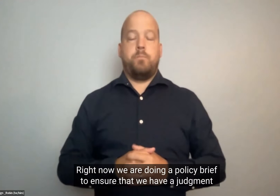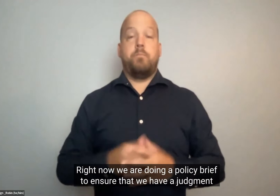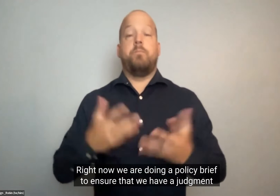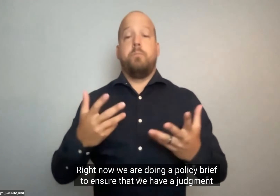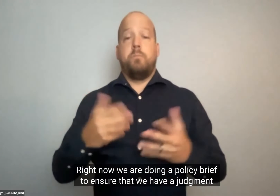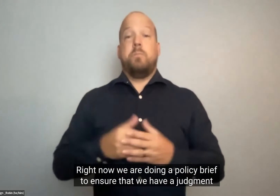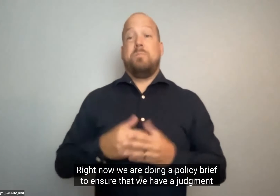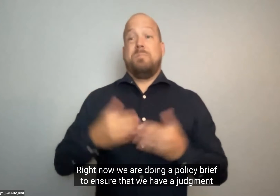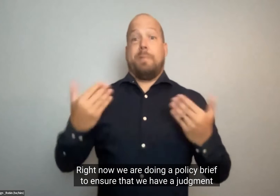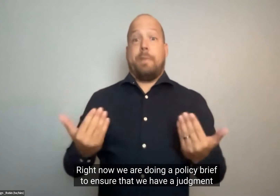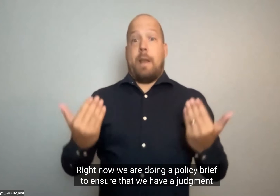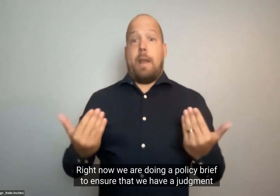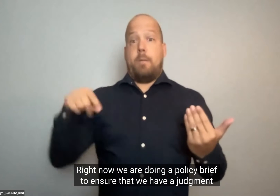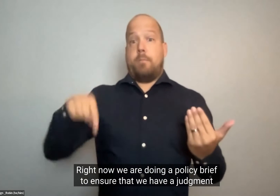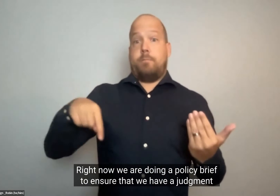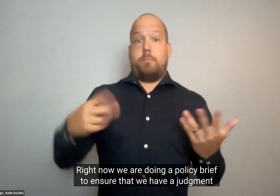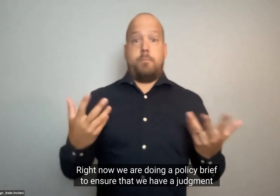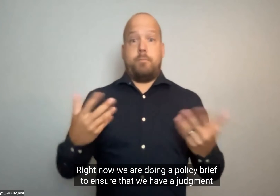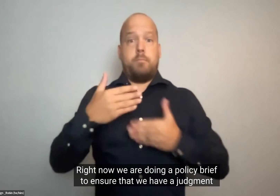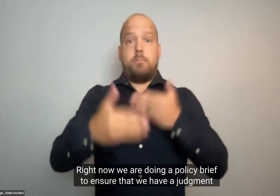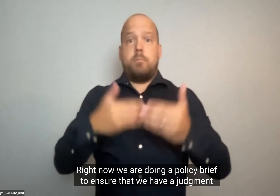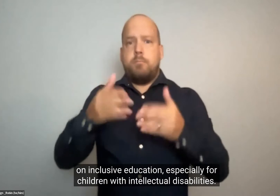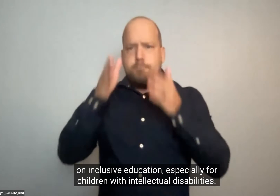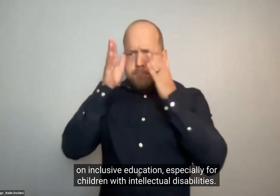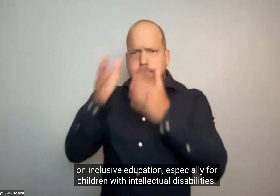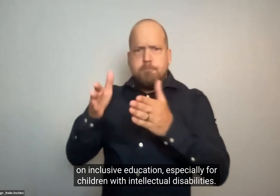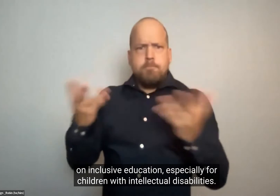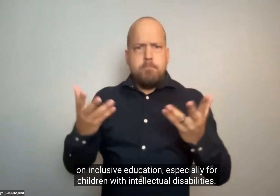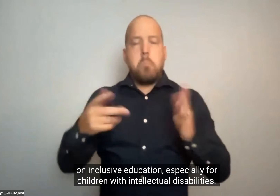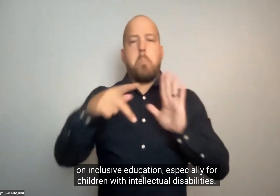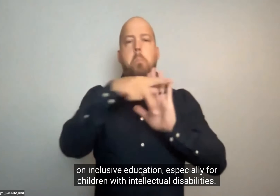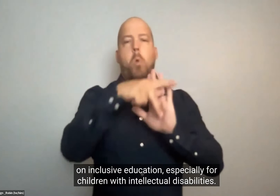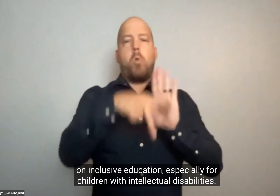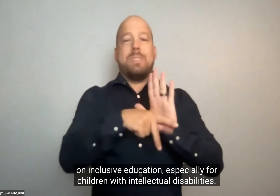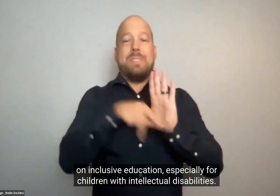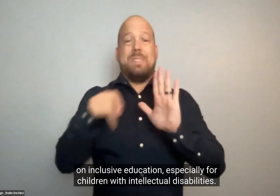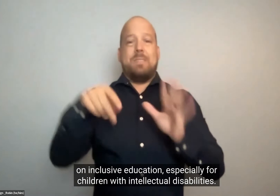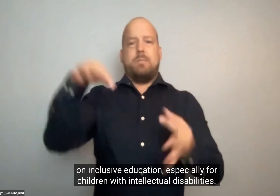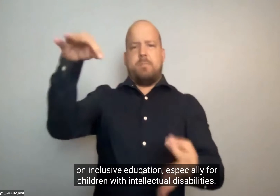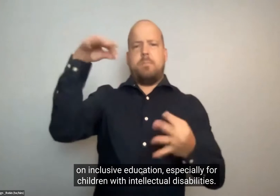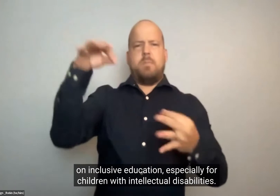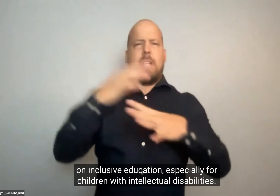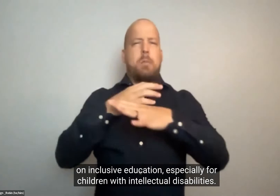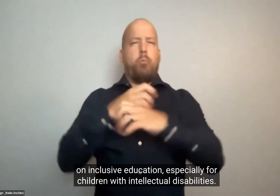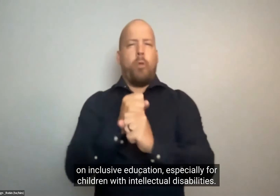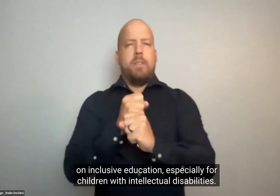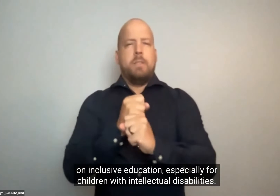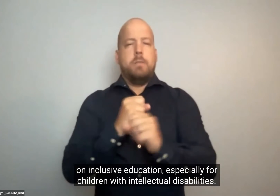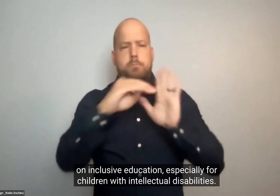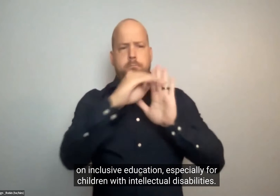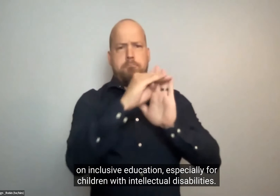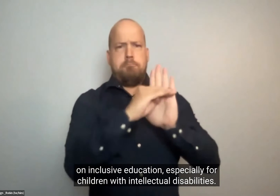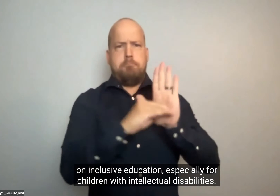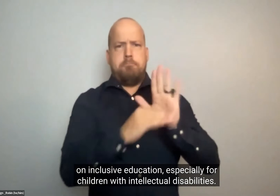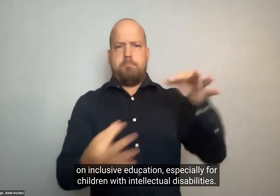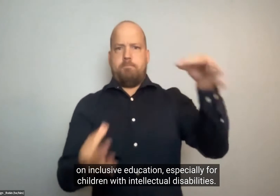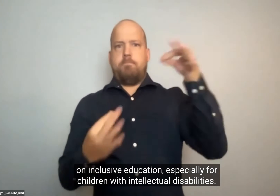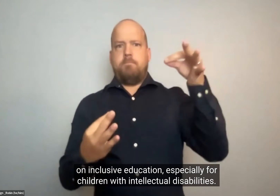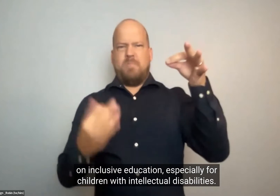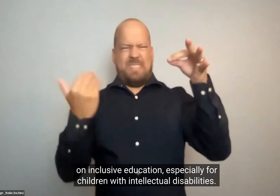brief to ensure that we have a judgment on inclusive education, especially for children with